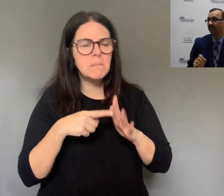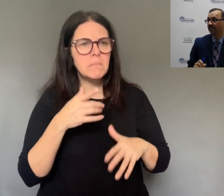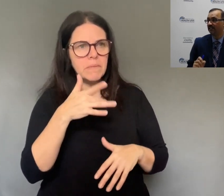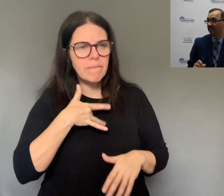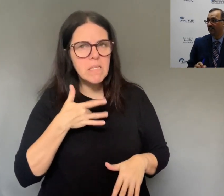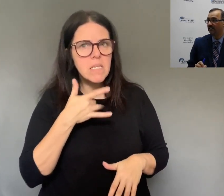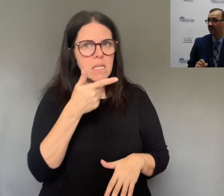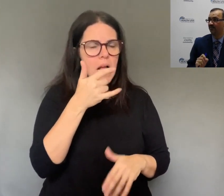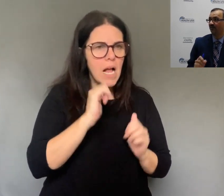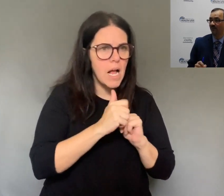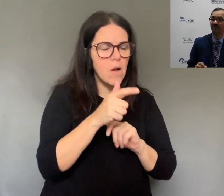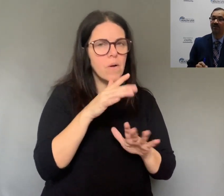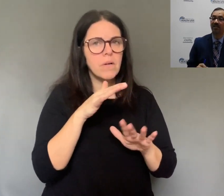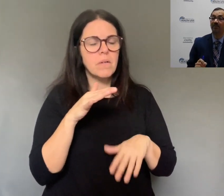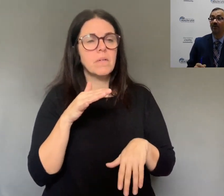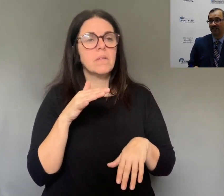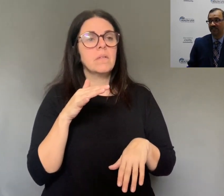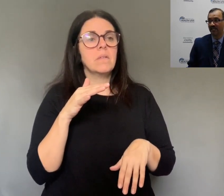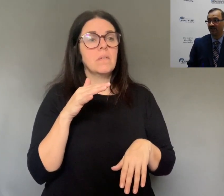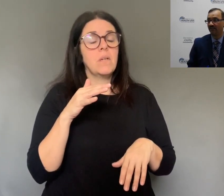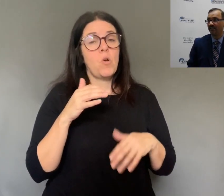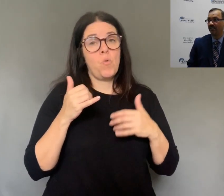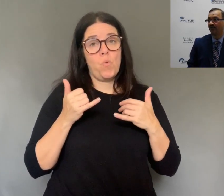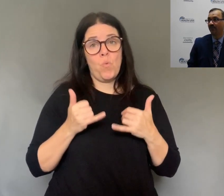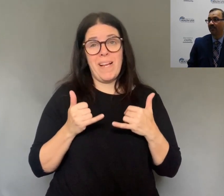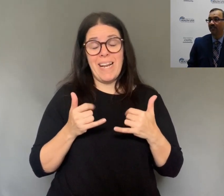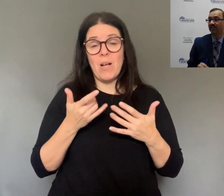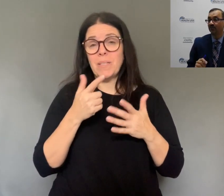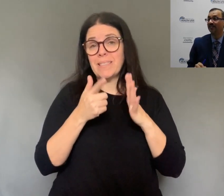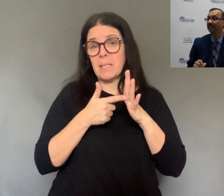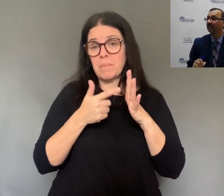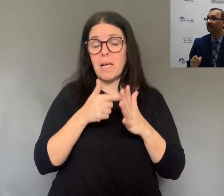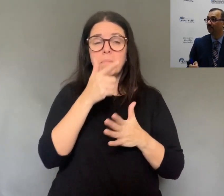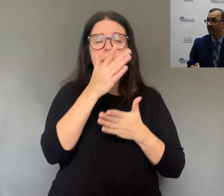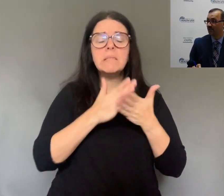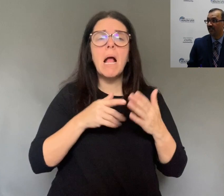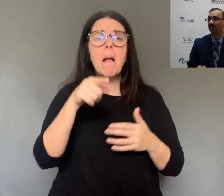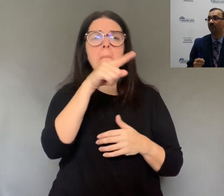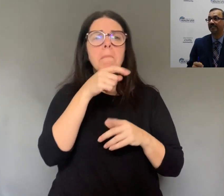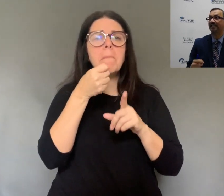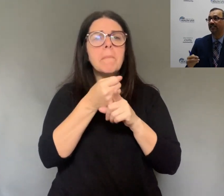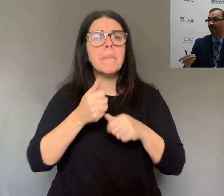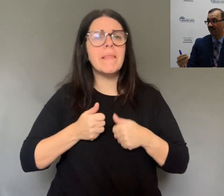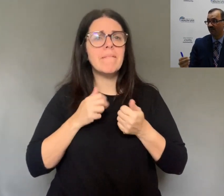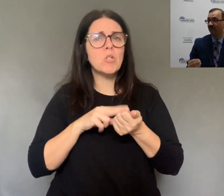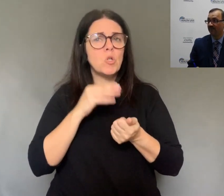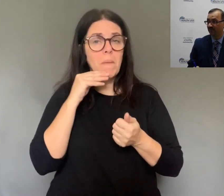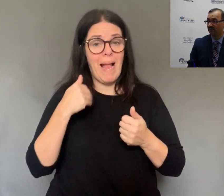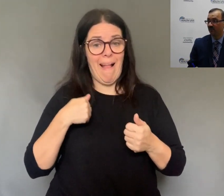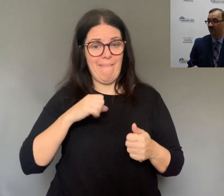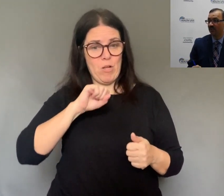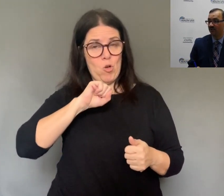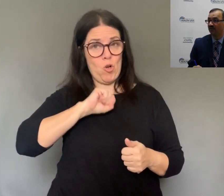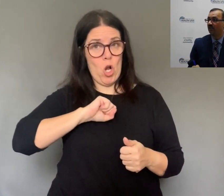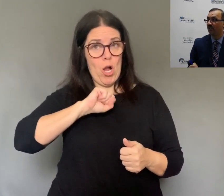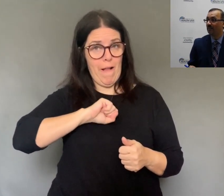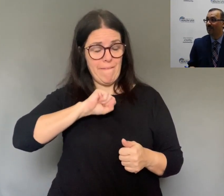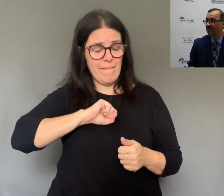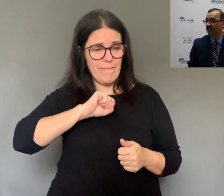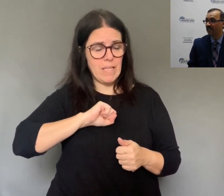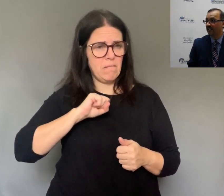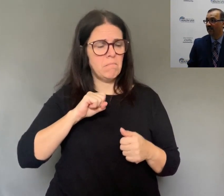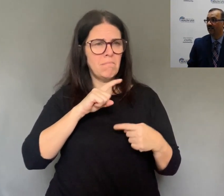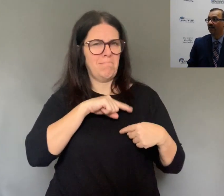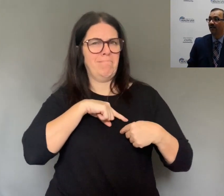assessment, like a daily assessment, what we are talking about, which is happening right now, is twice daily temperature check, twice daily review of symptoms to make sure that we are not